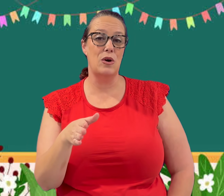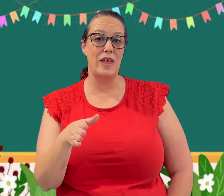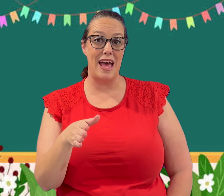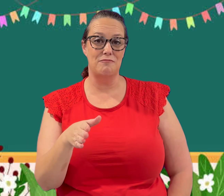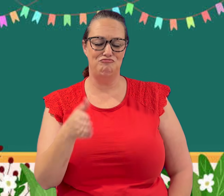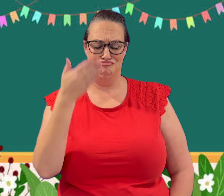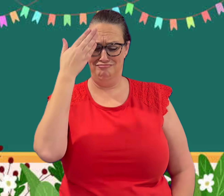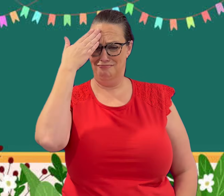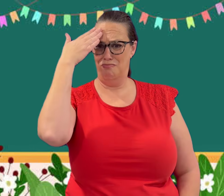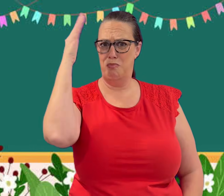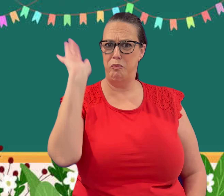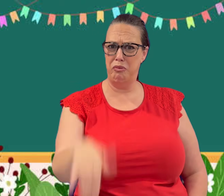that.